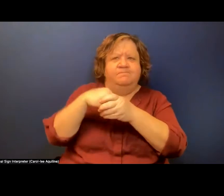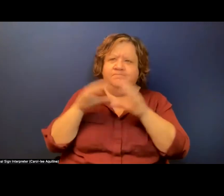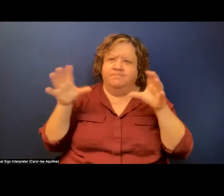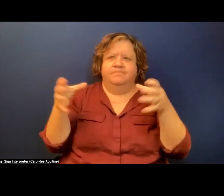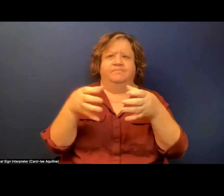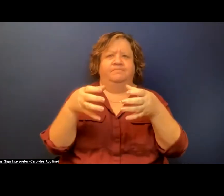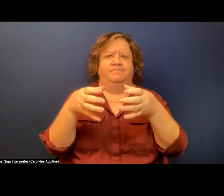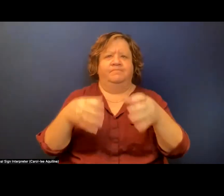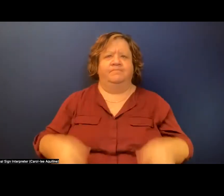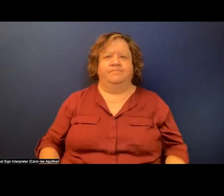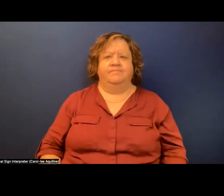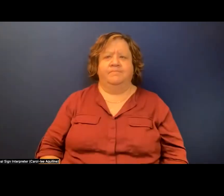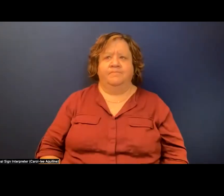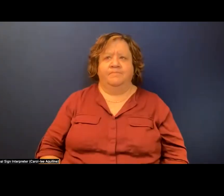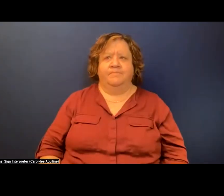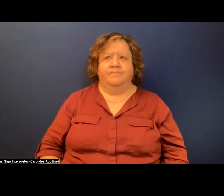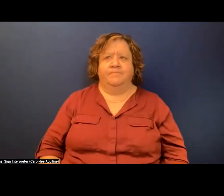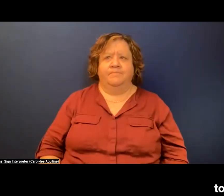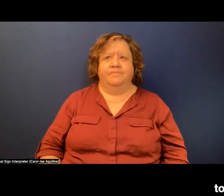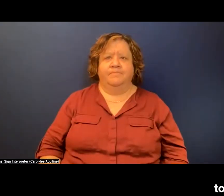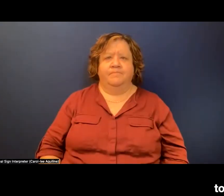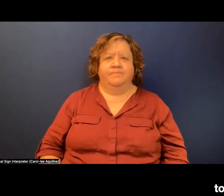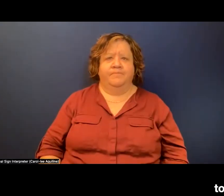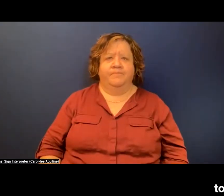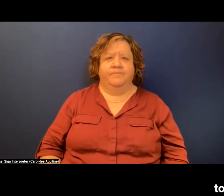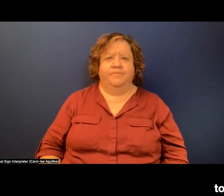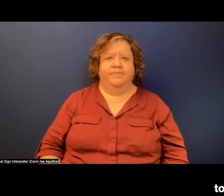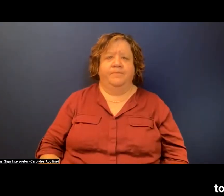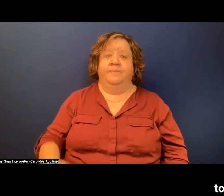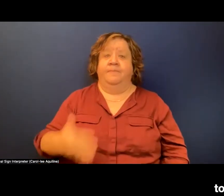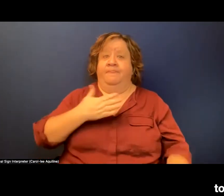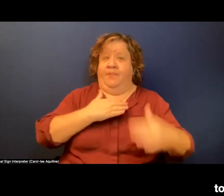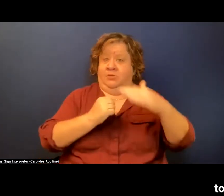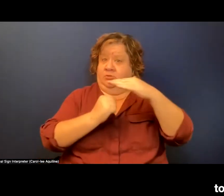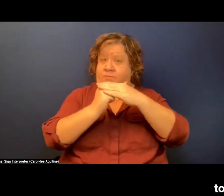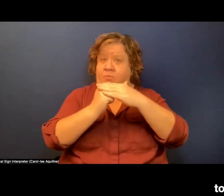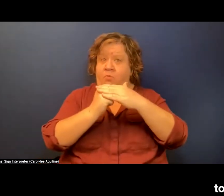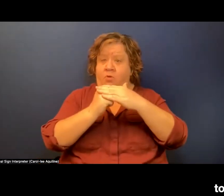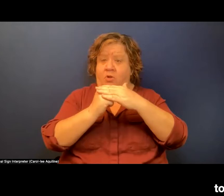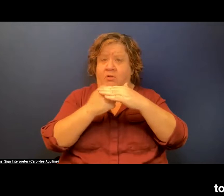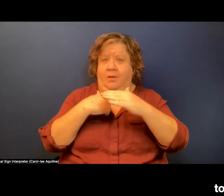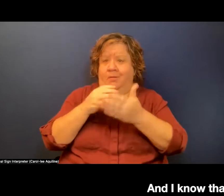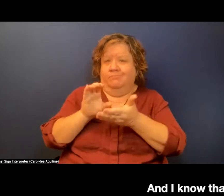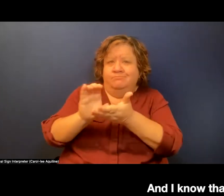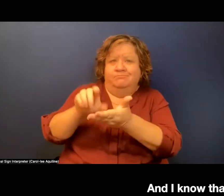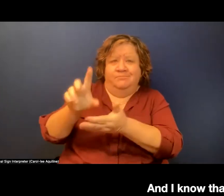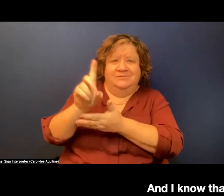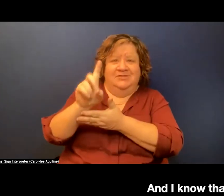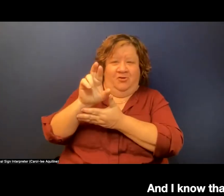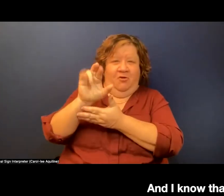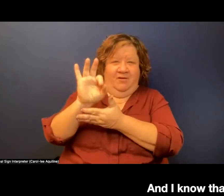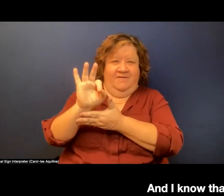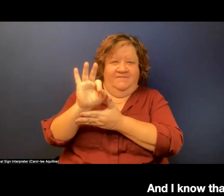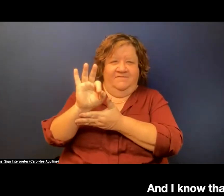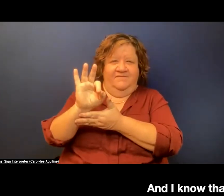deserve. So our support to the DRF does allow us to start to reach these more marginalised groups, and